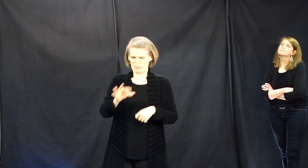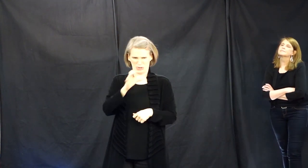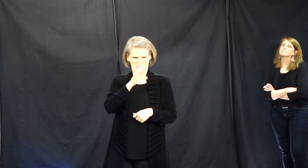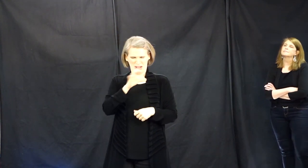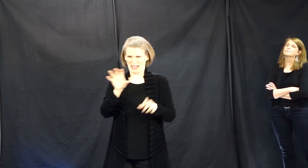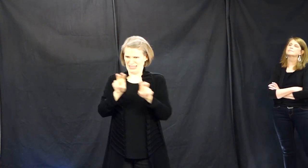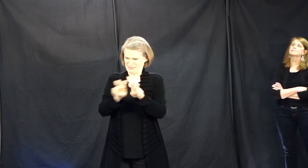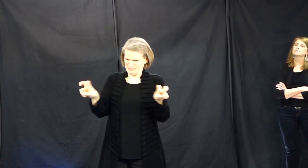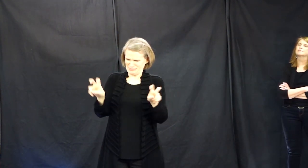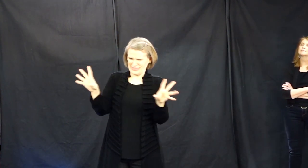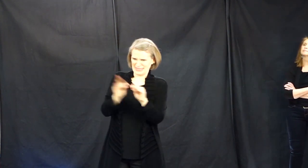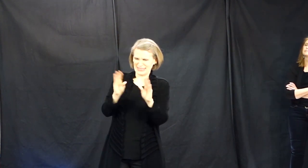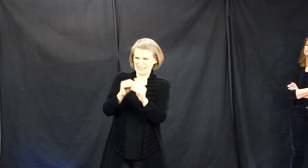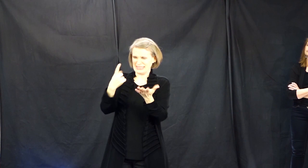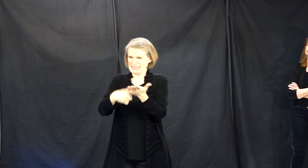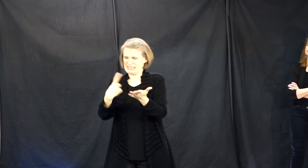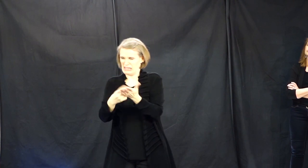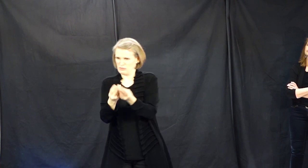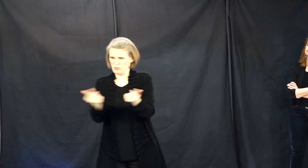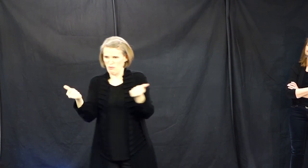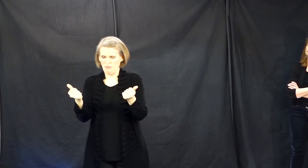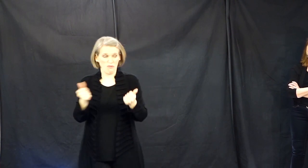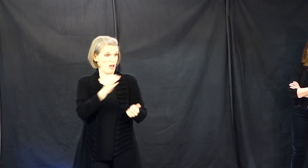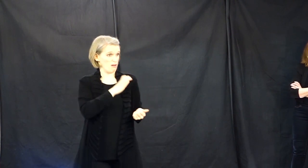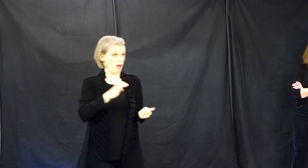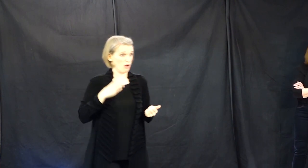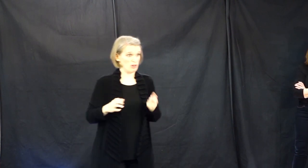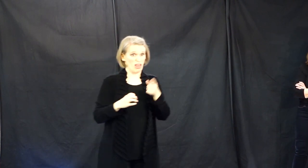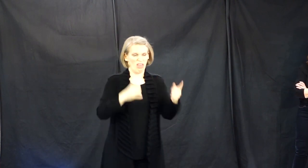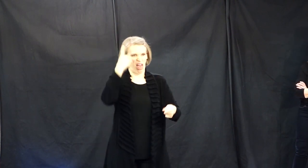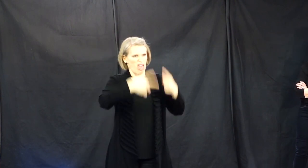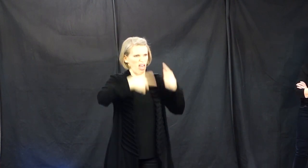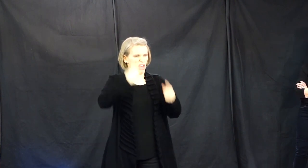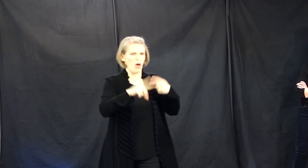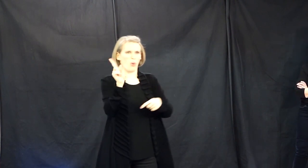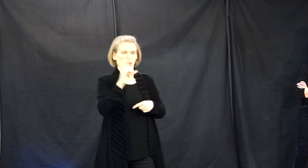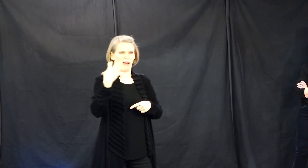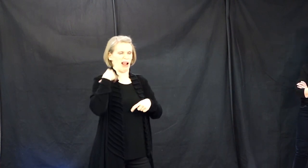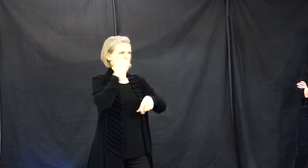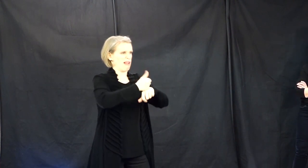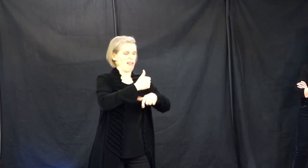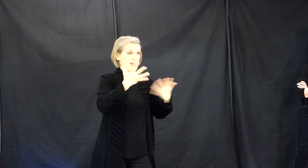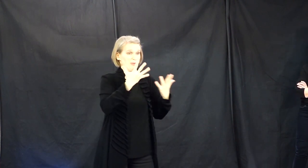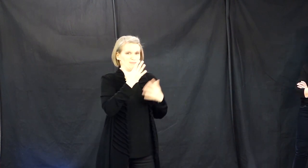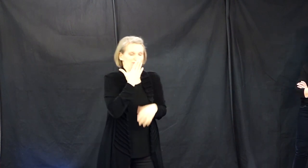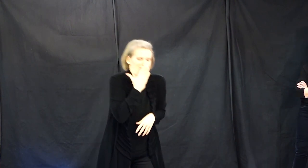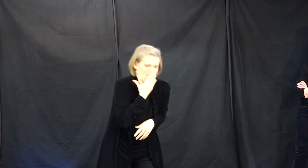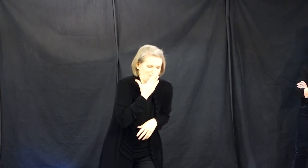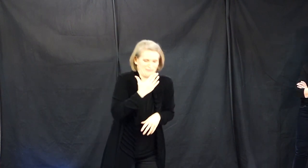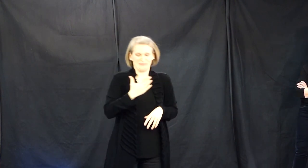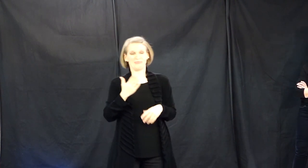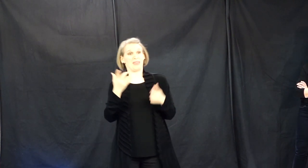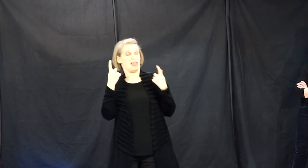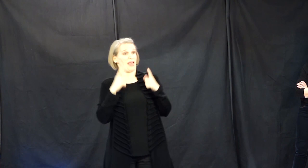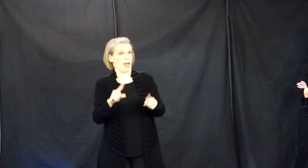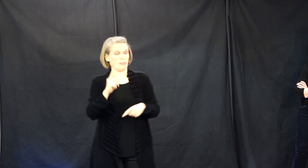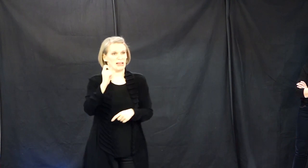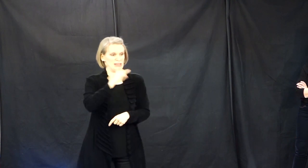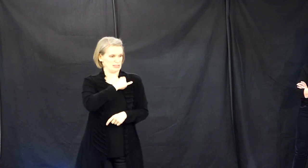by committee. Meanwhile, Congress is fighting over where to put the capital. it isn't pretty. Then Jefferson approaches with the